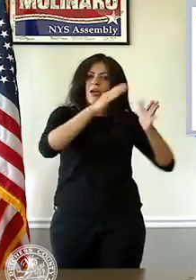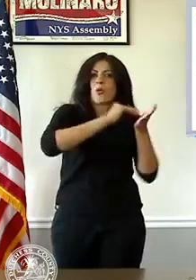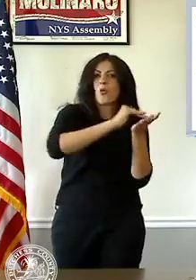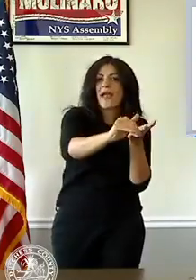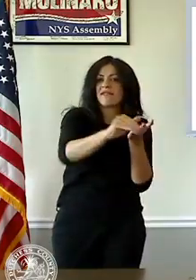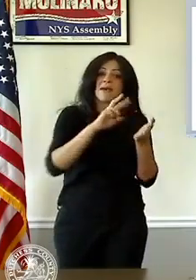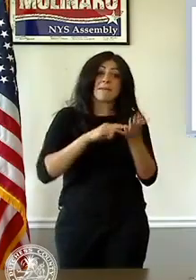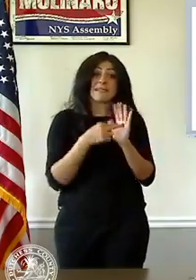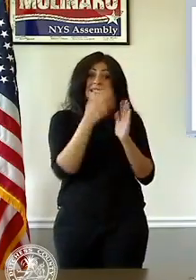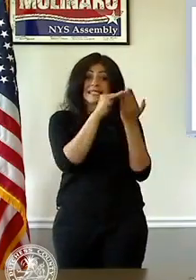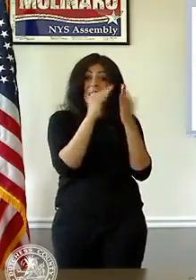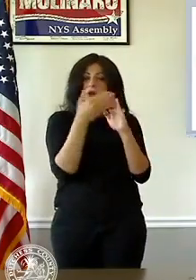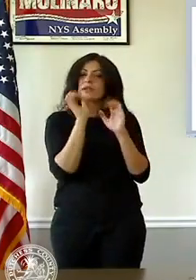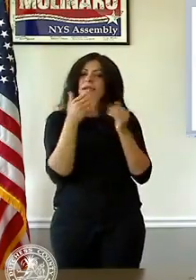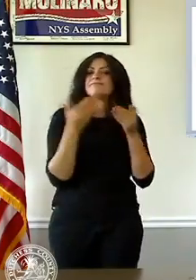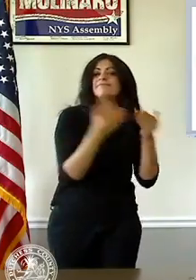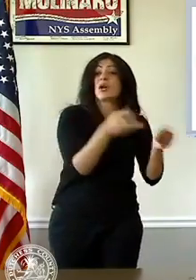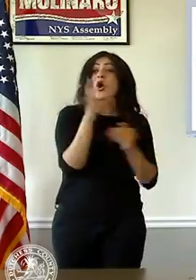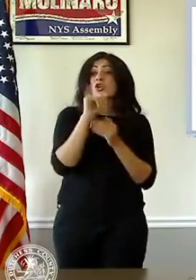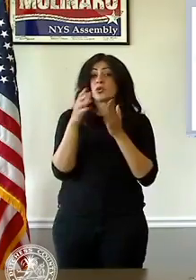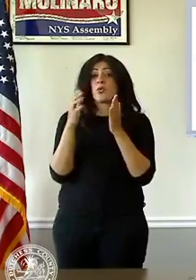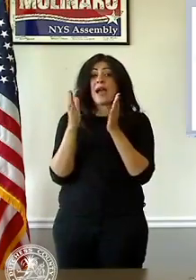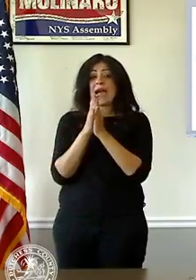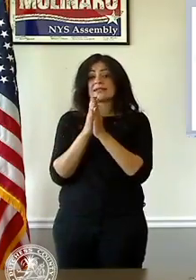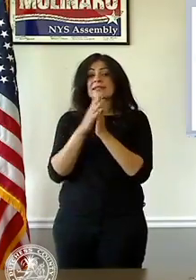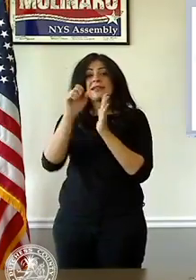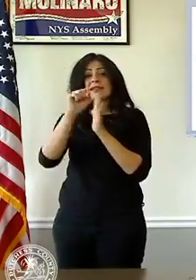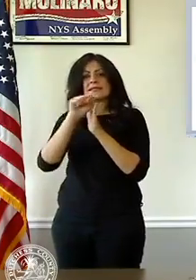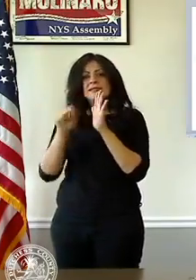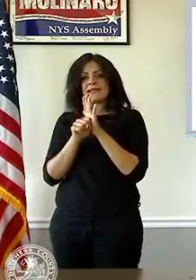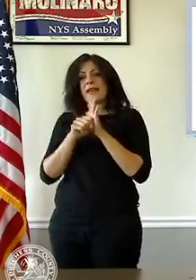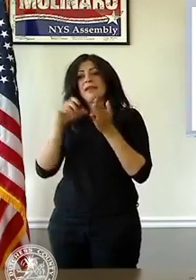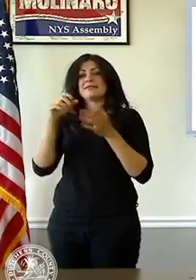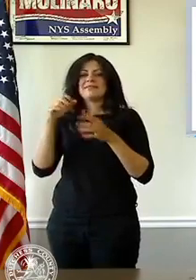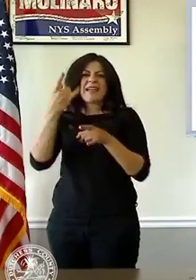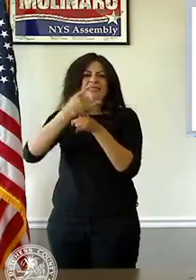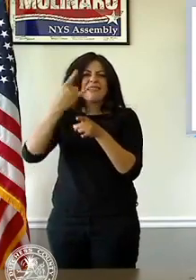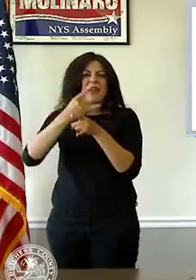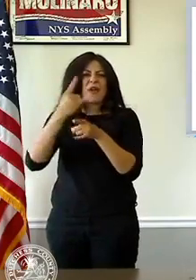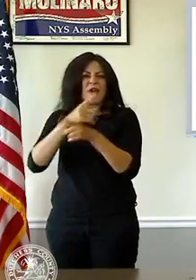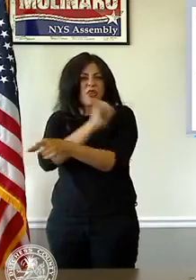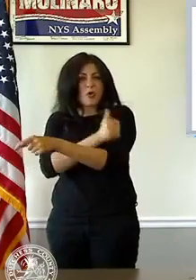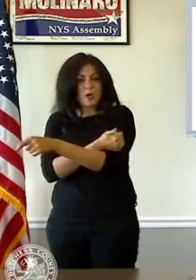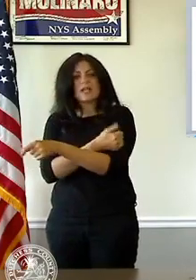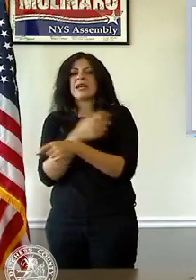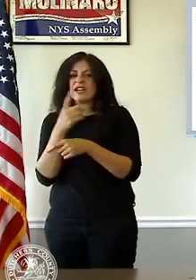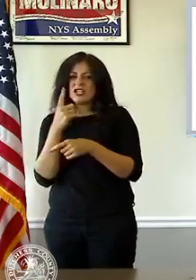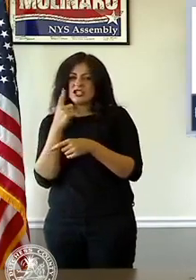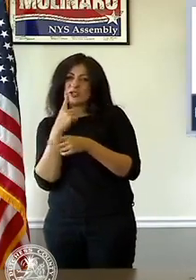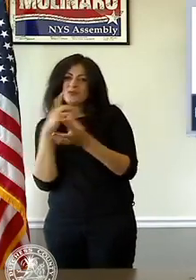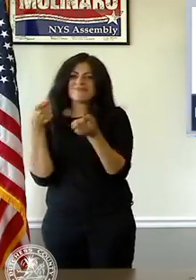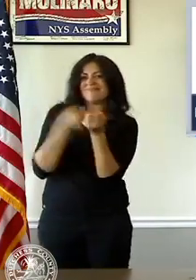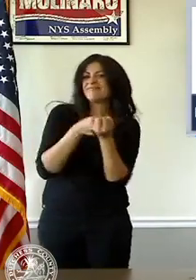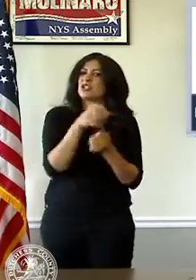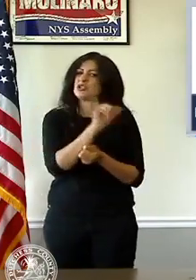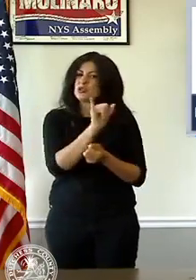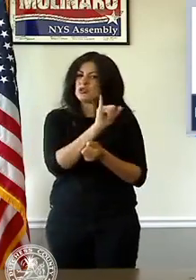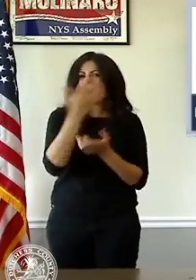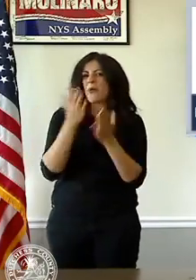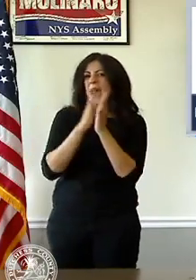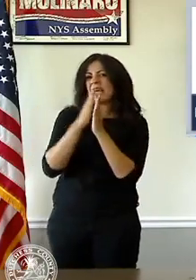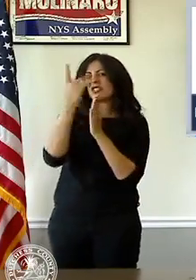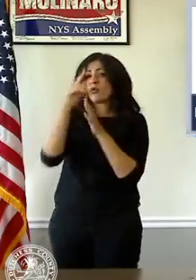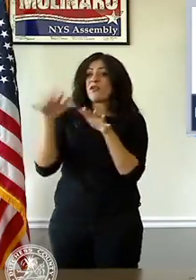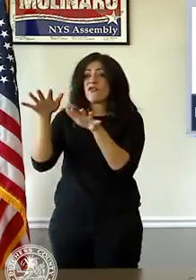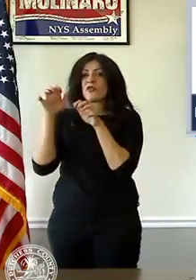proceed. We're asking the State Liquor Authority to give credence to those orders, and I'm going to ask for a